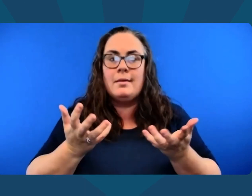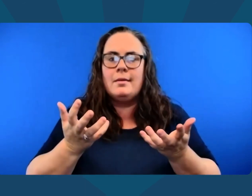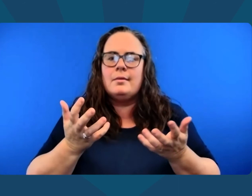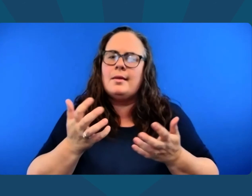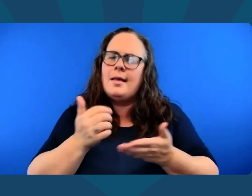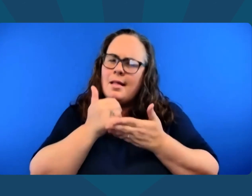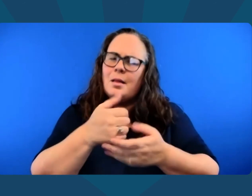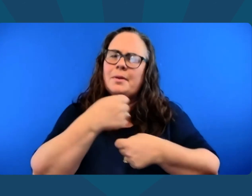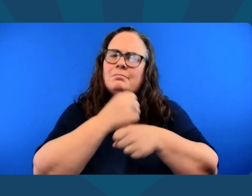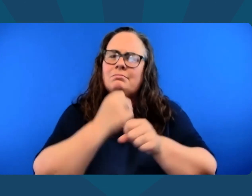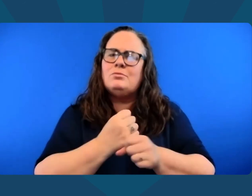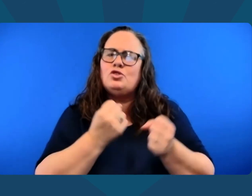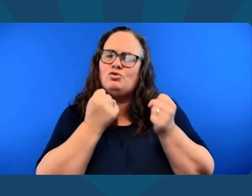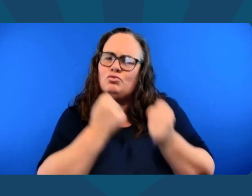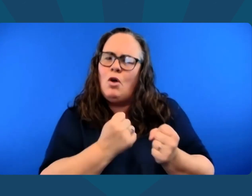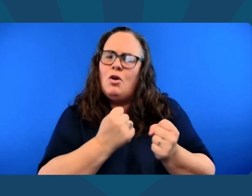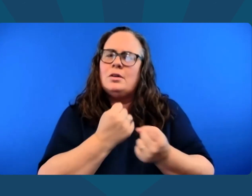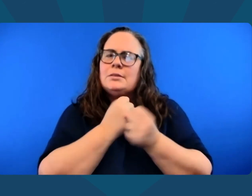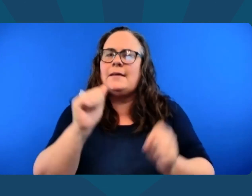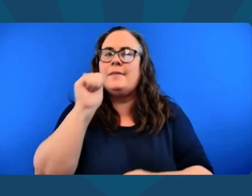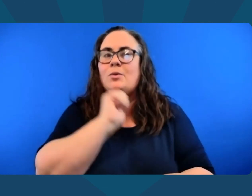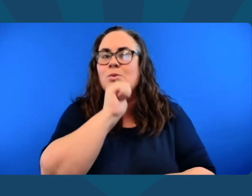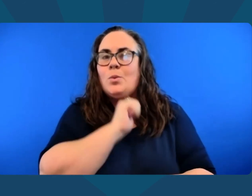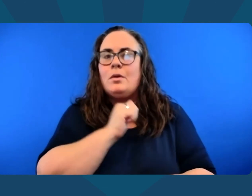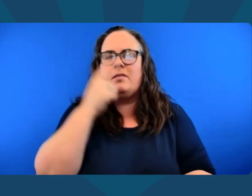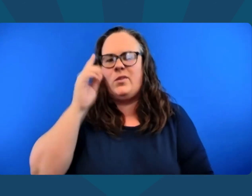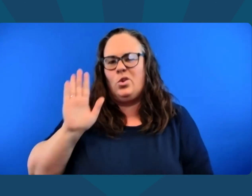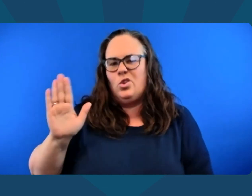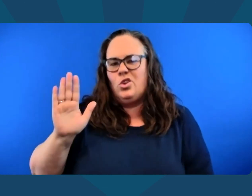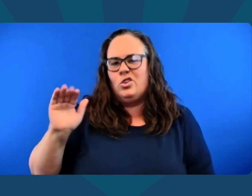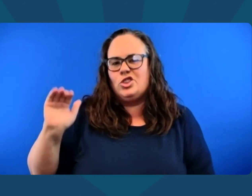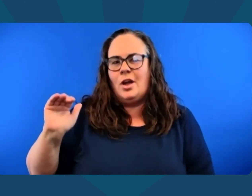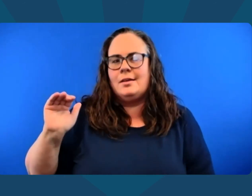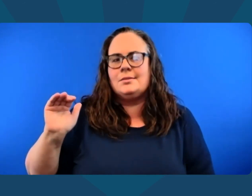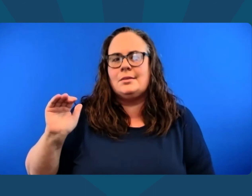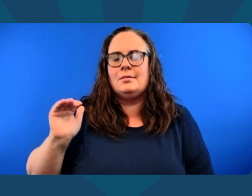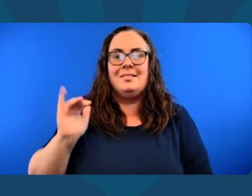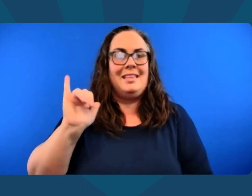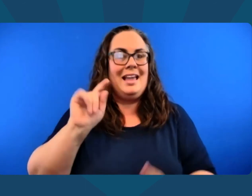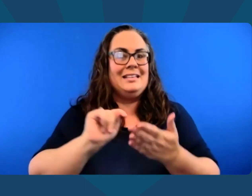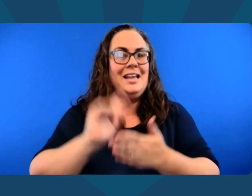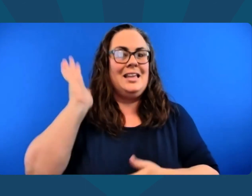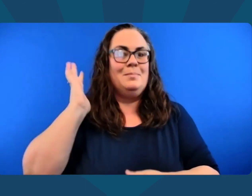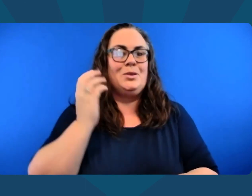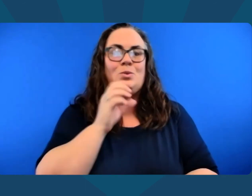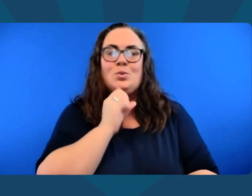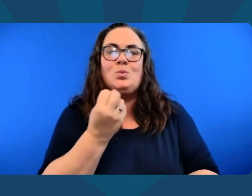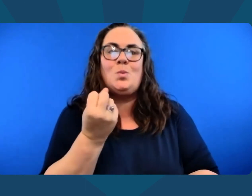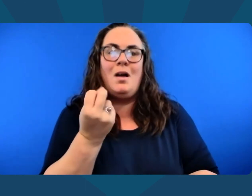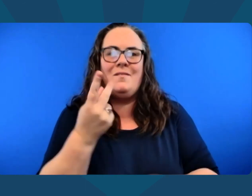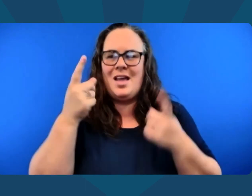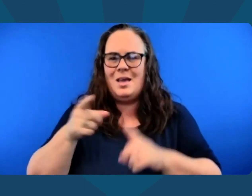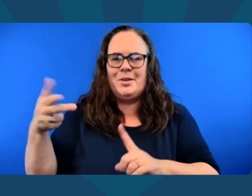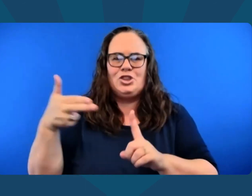Her goal is to help create a stronger, safer Arizona for her child, who was 12 at the time of